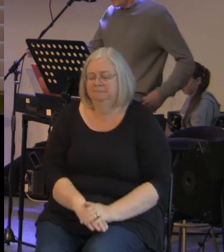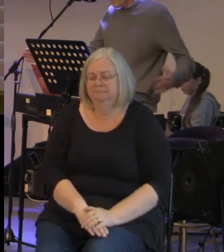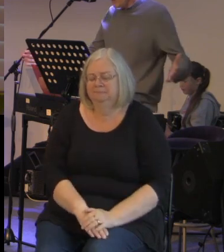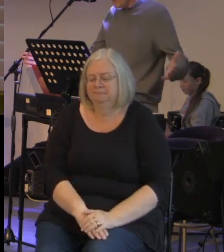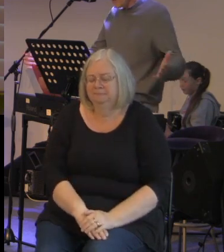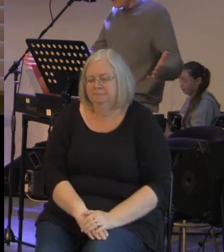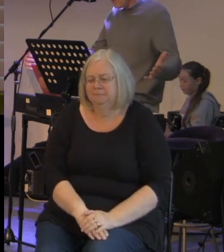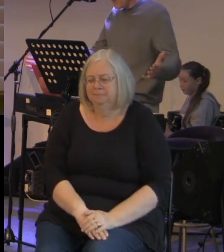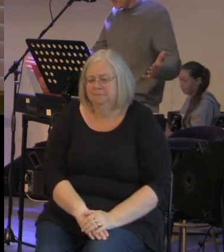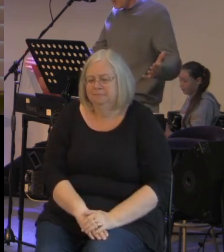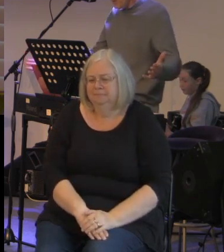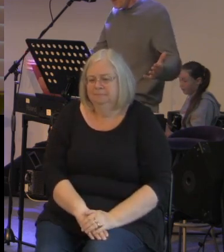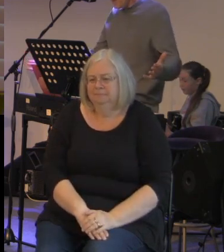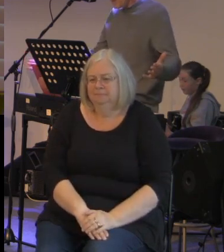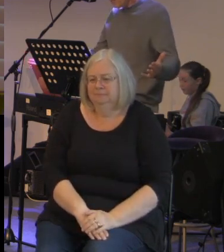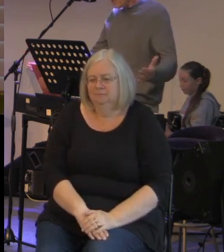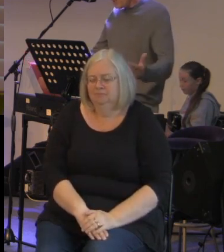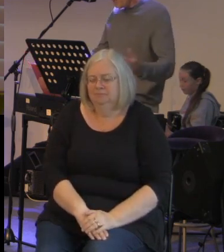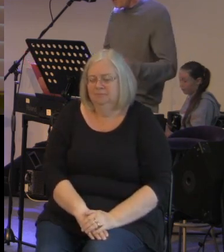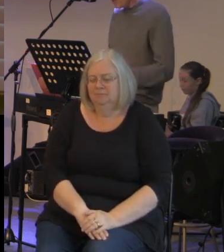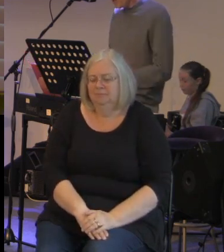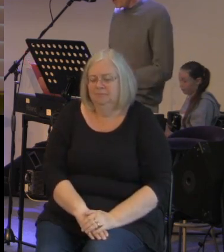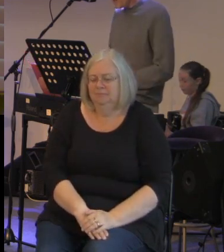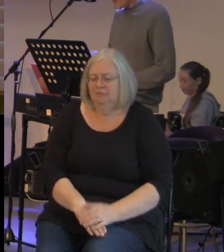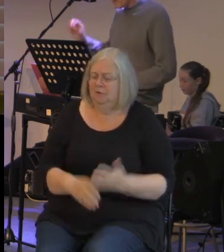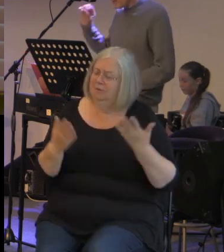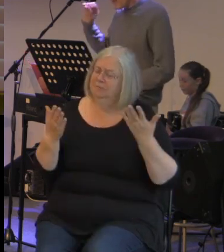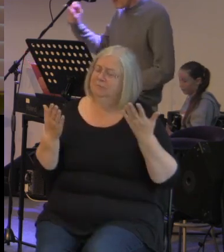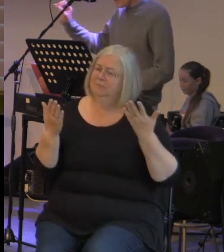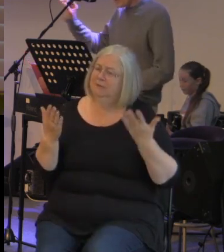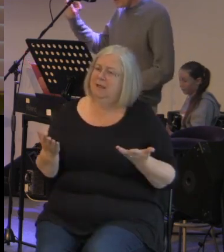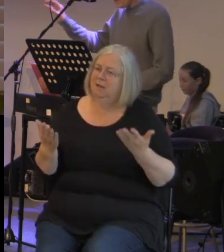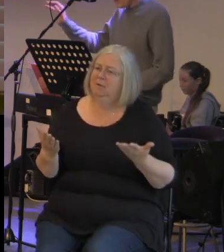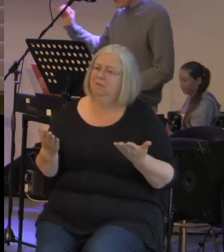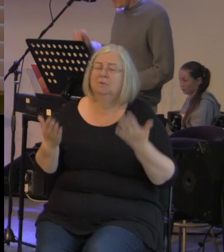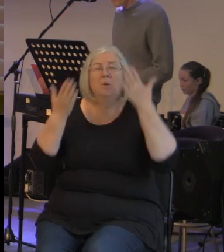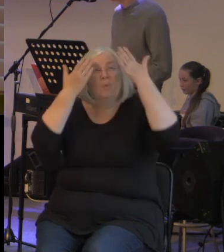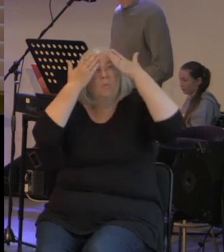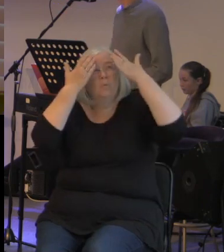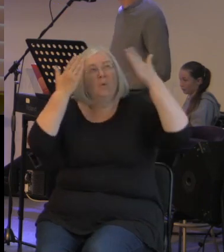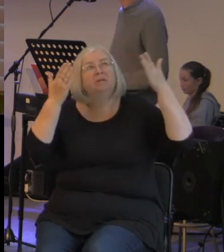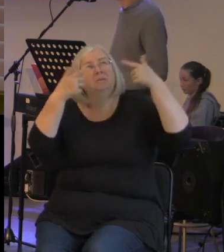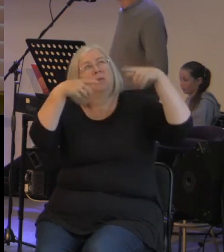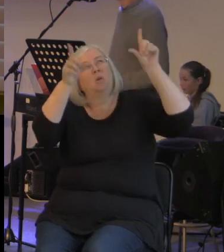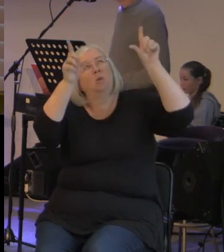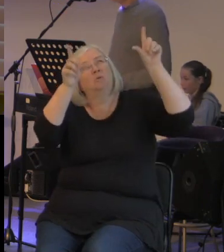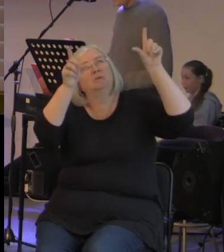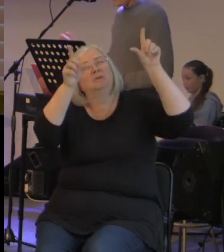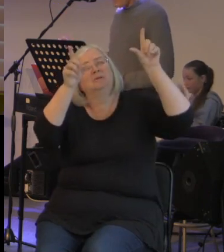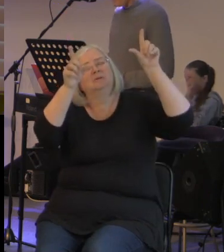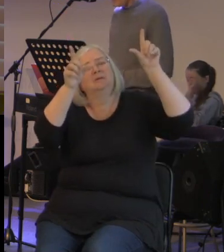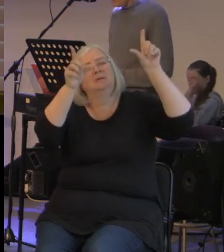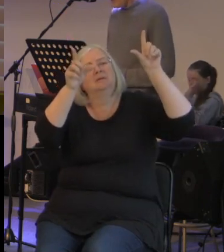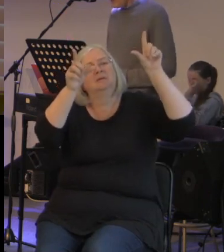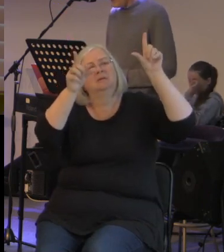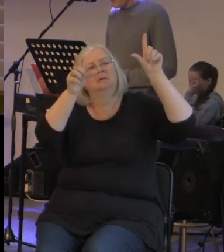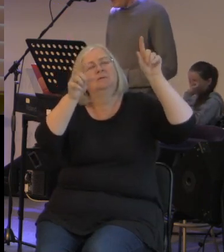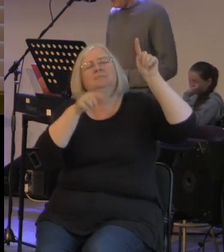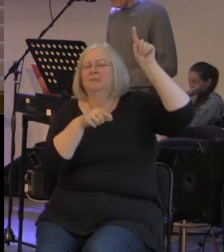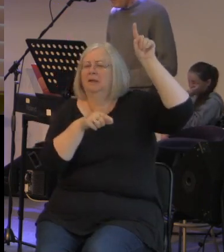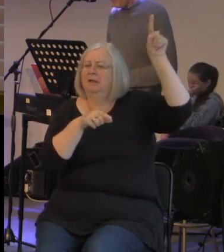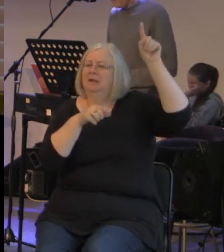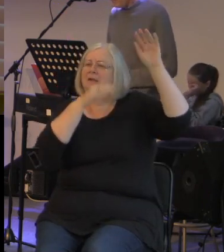And as we come together this morning to worship the one who set the stars and the universe in place, the one who made the heavens and the